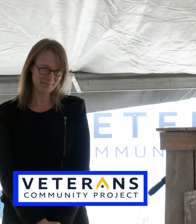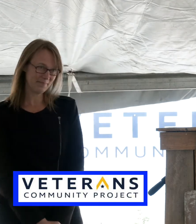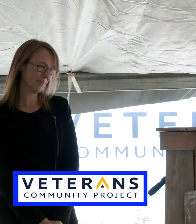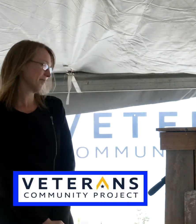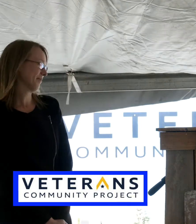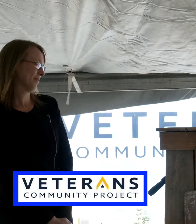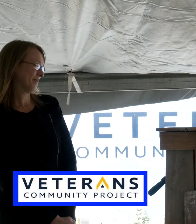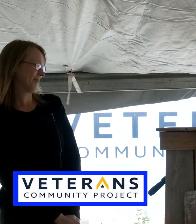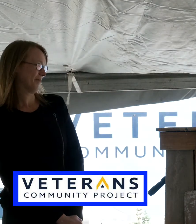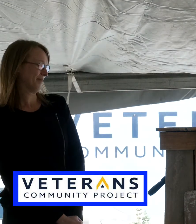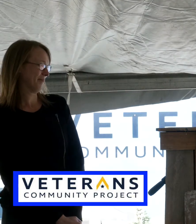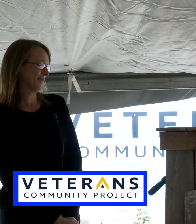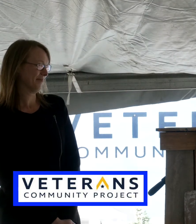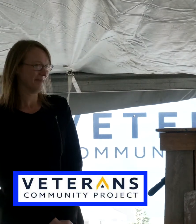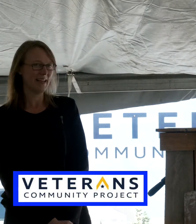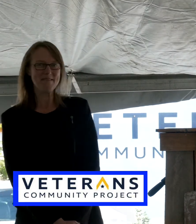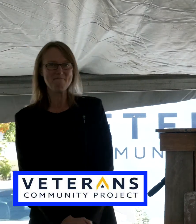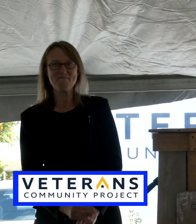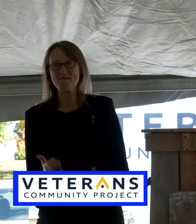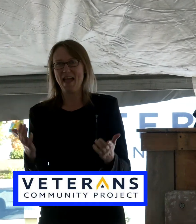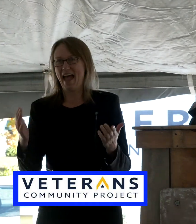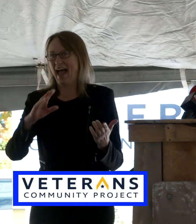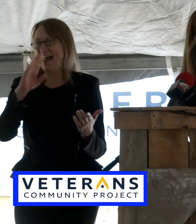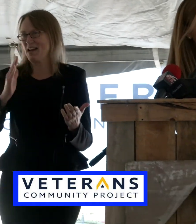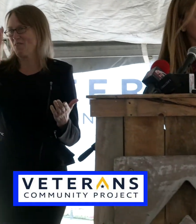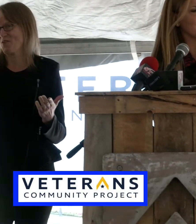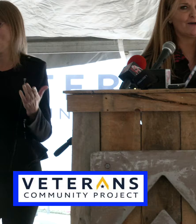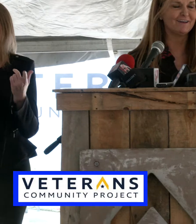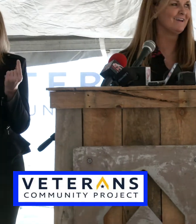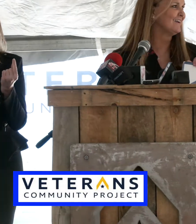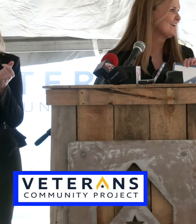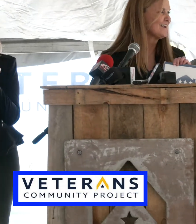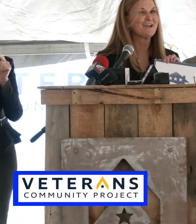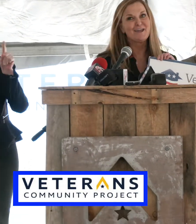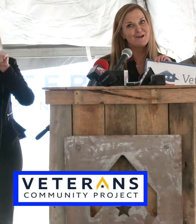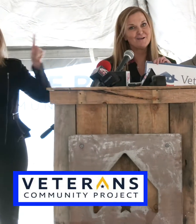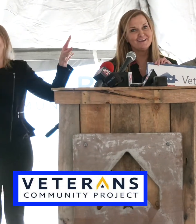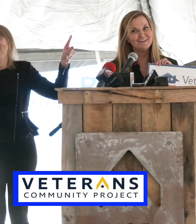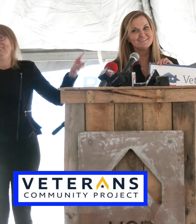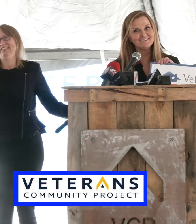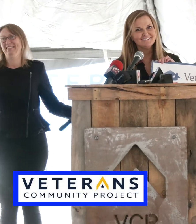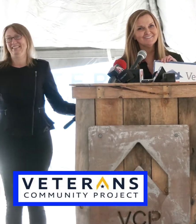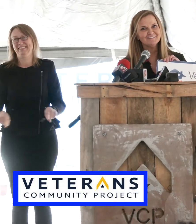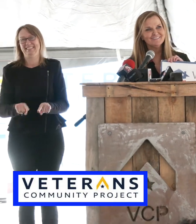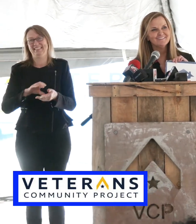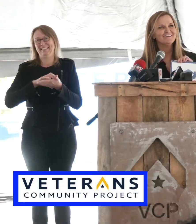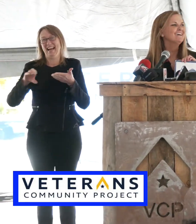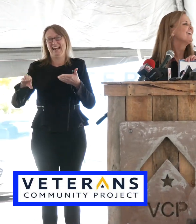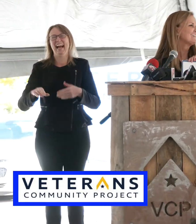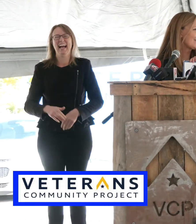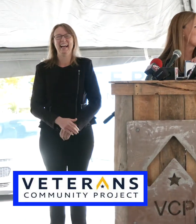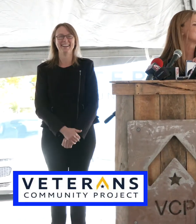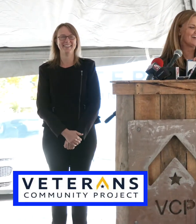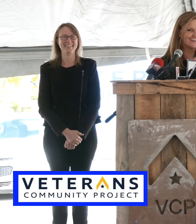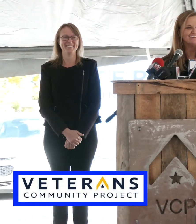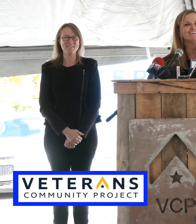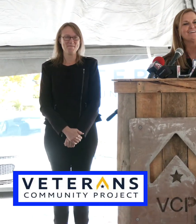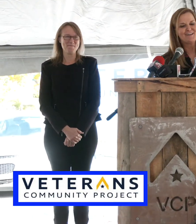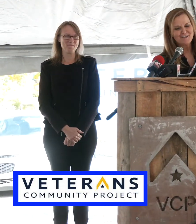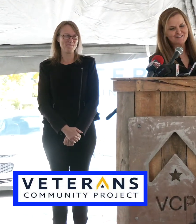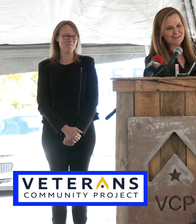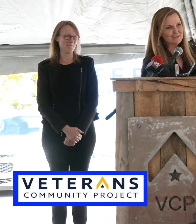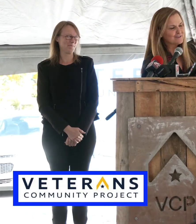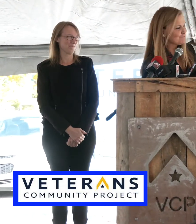I never quite know what to do with these checks. It feels so cheesy, but here it is. Cash